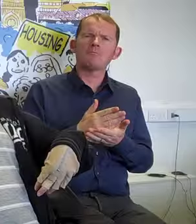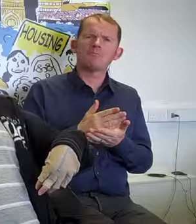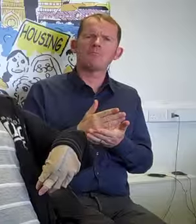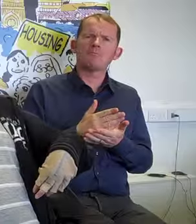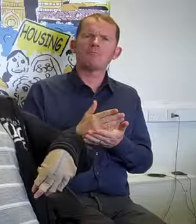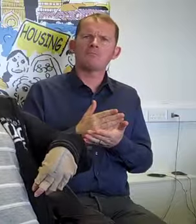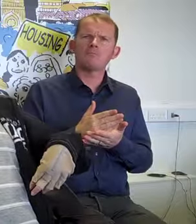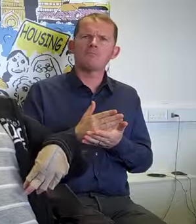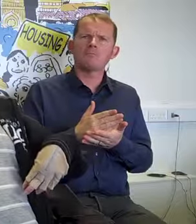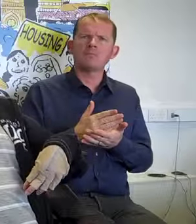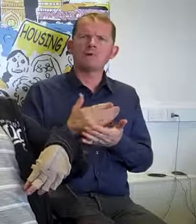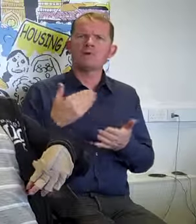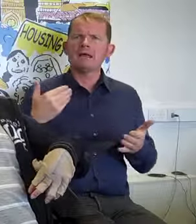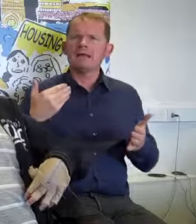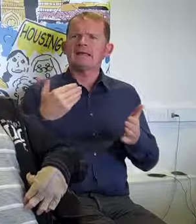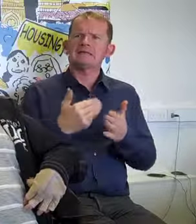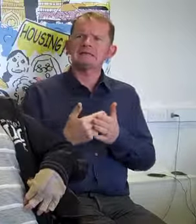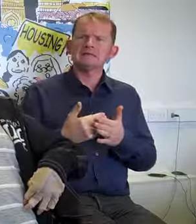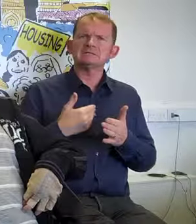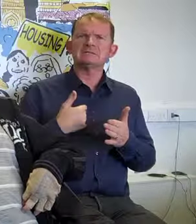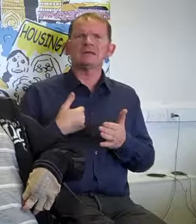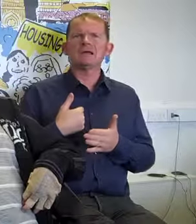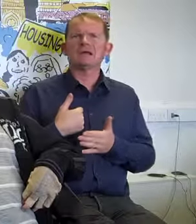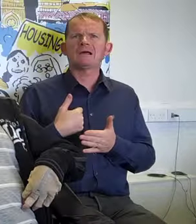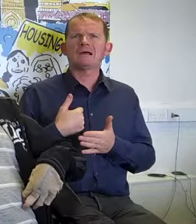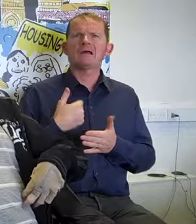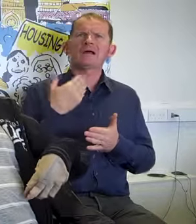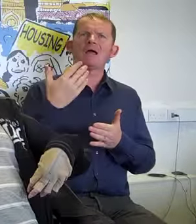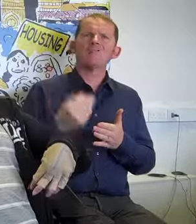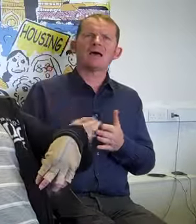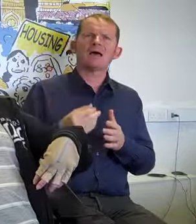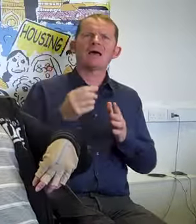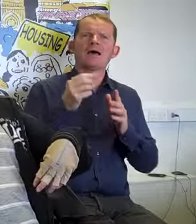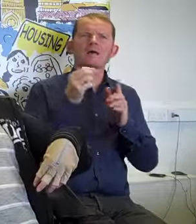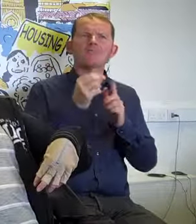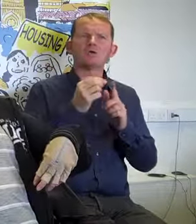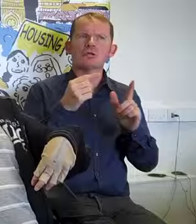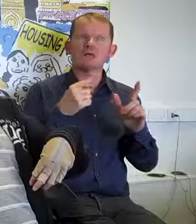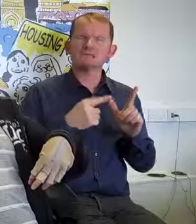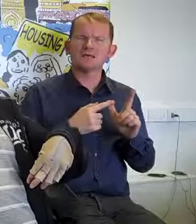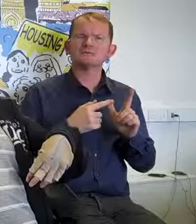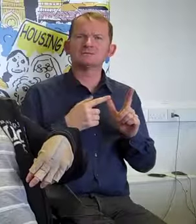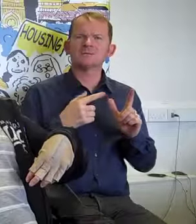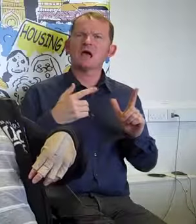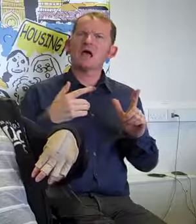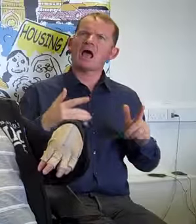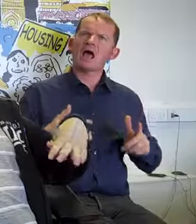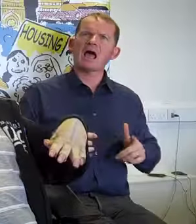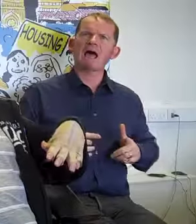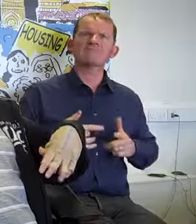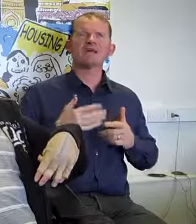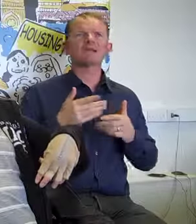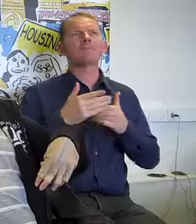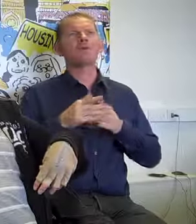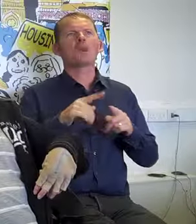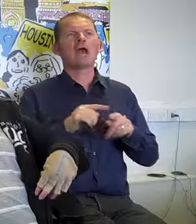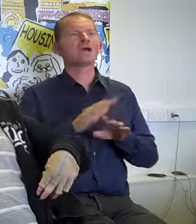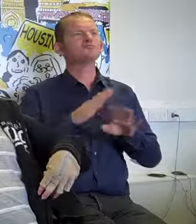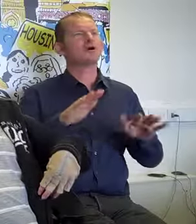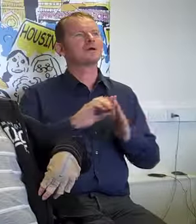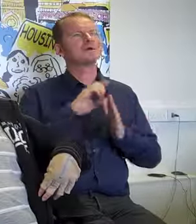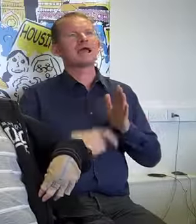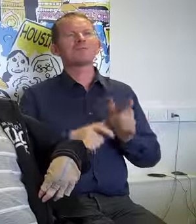I've had a personal assistant, I feel more like a non-disabled person now.